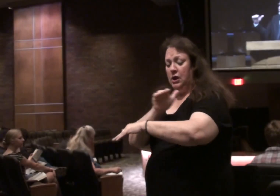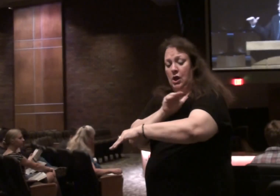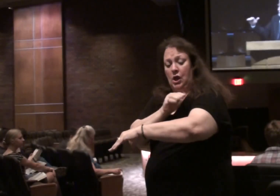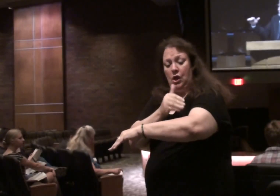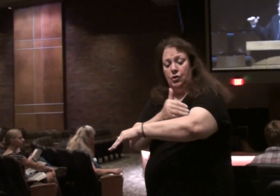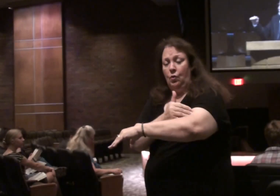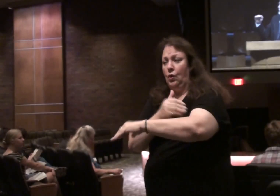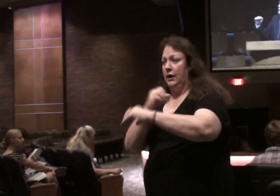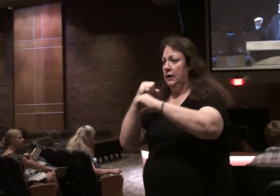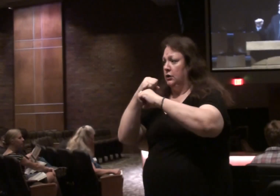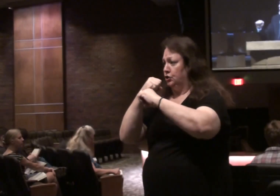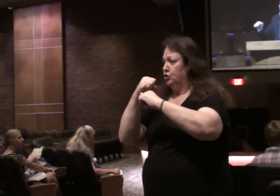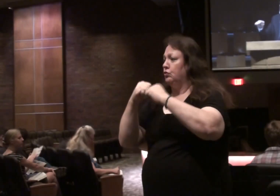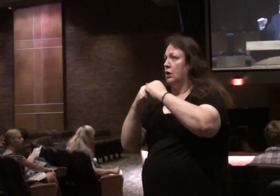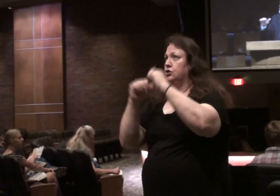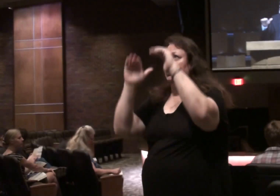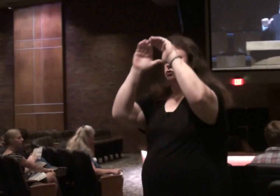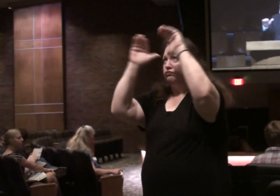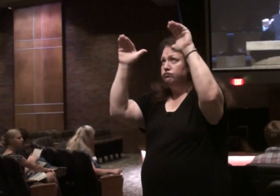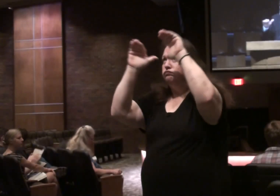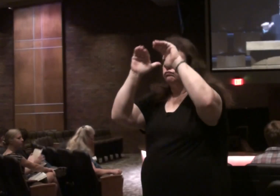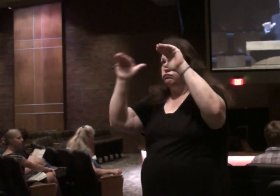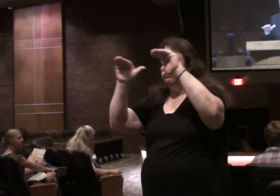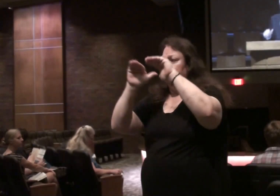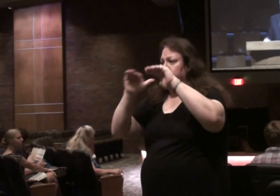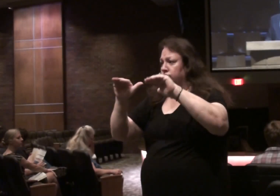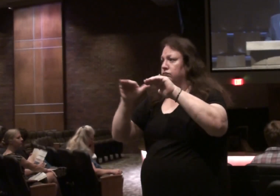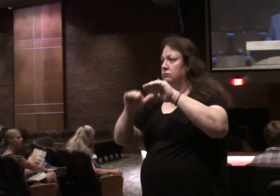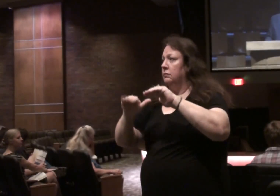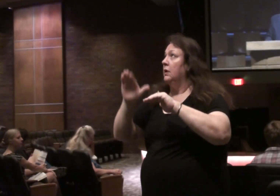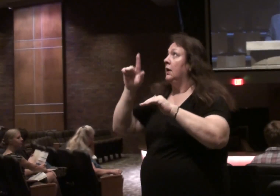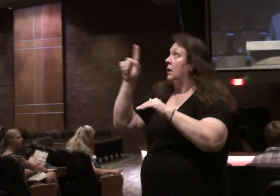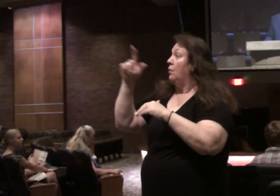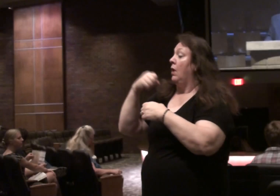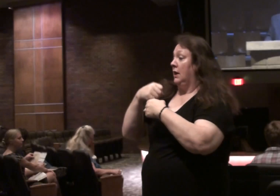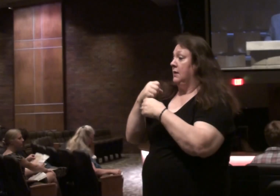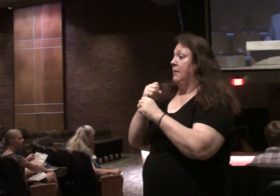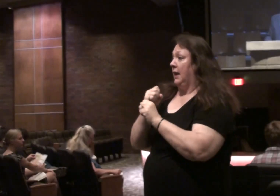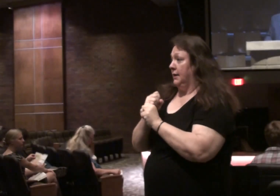authoritative structures throughout His creation.